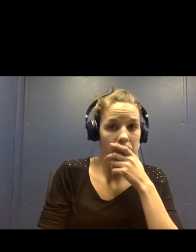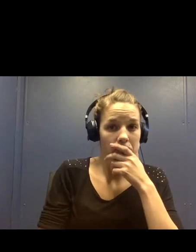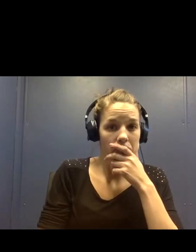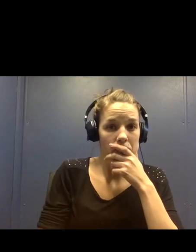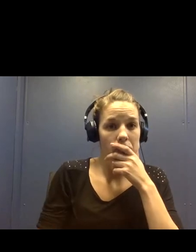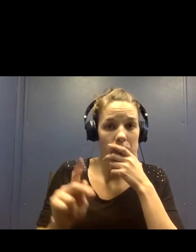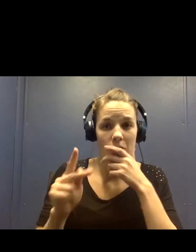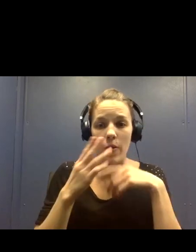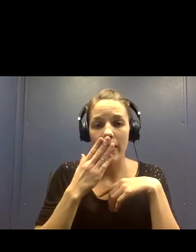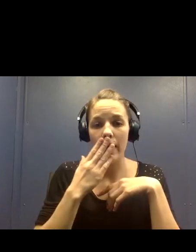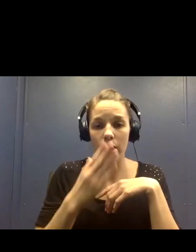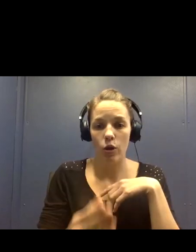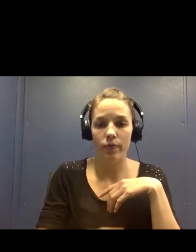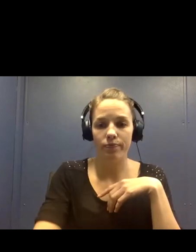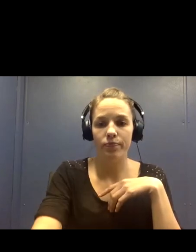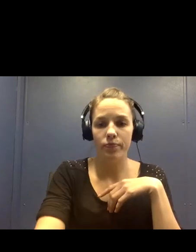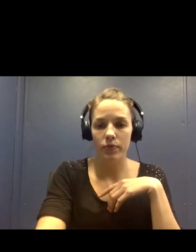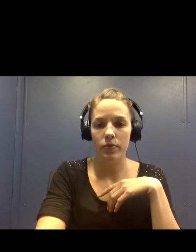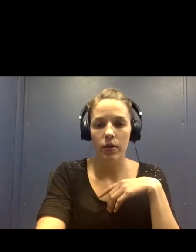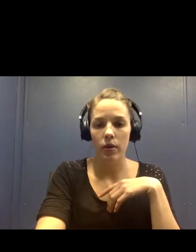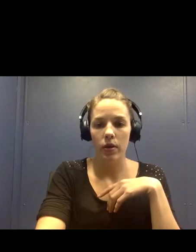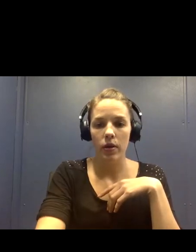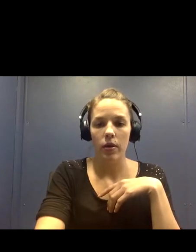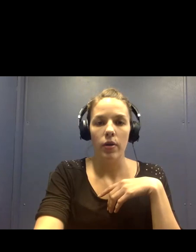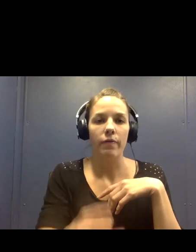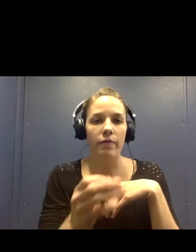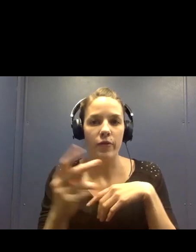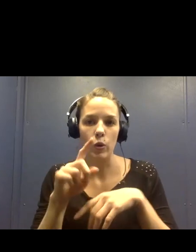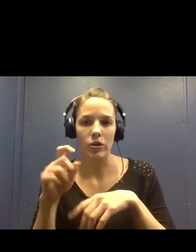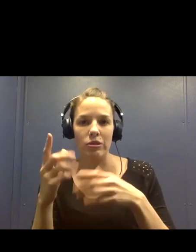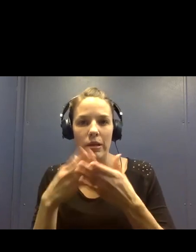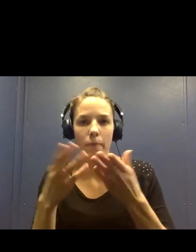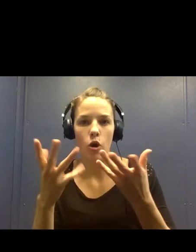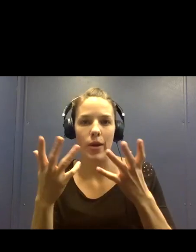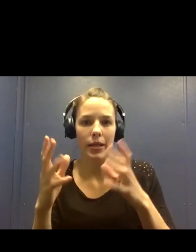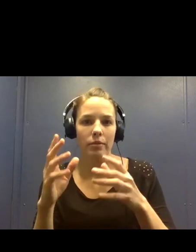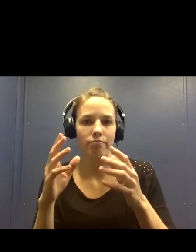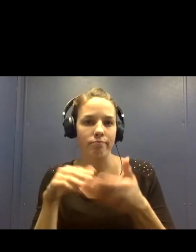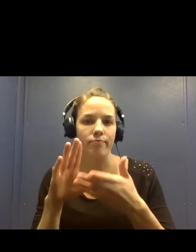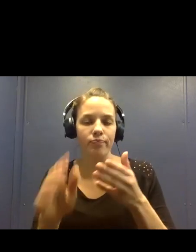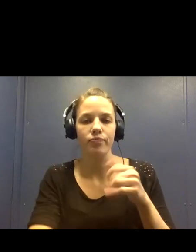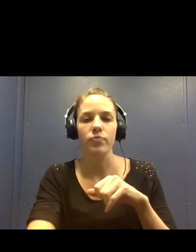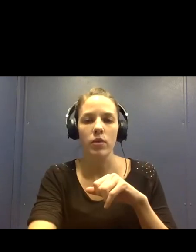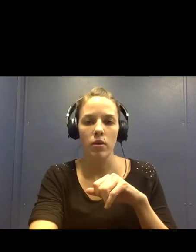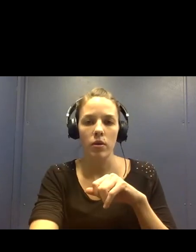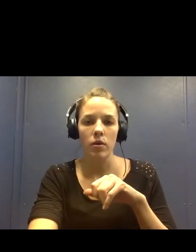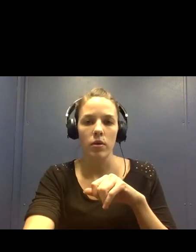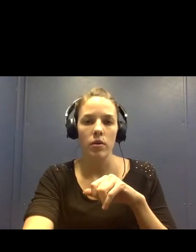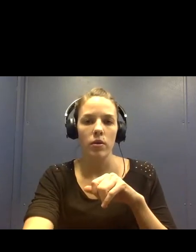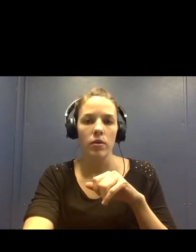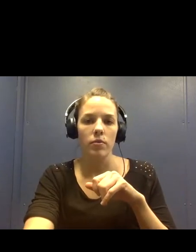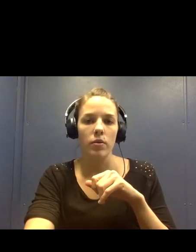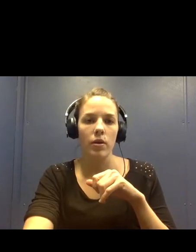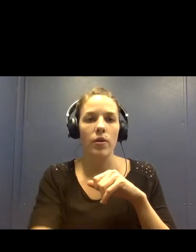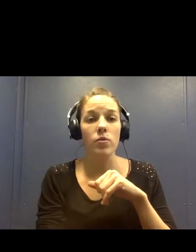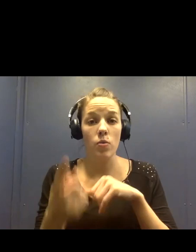Okay, thank you, Dr. Katz. I know we have a couple questions, some of which you've addressed. In regards to the strains, I think you did mention that one